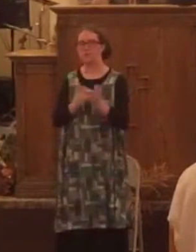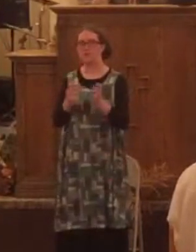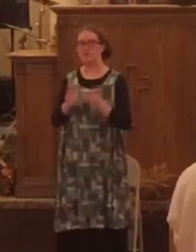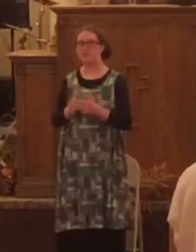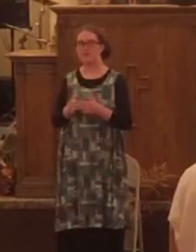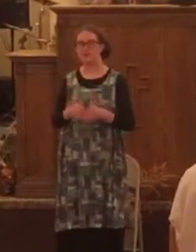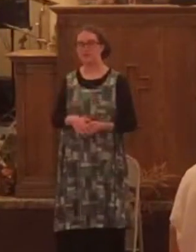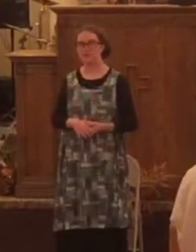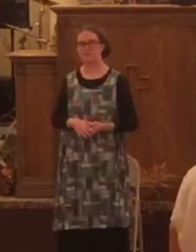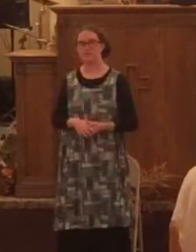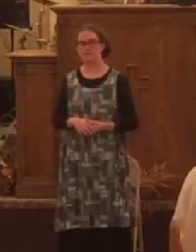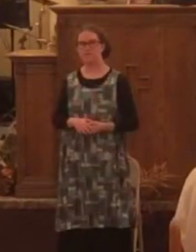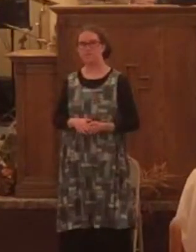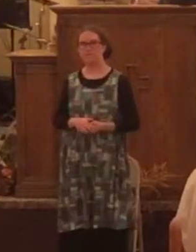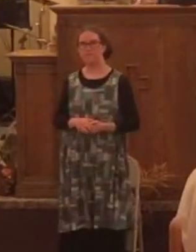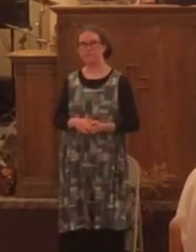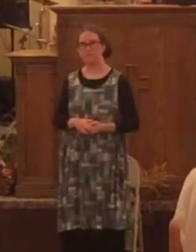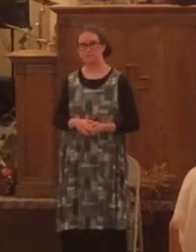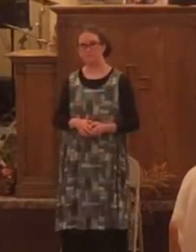sir.